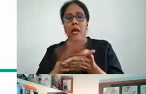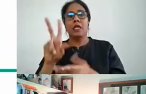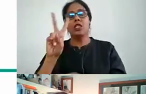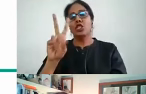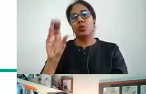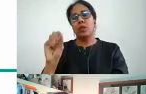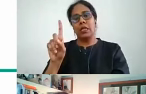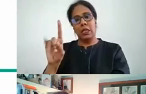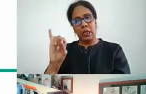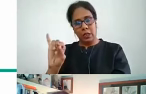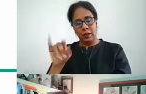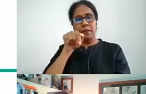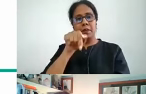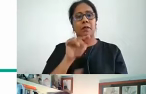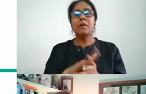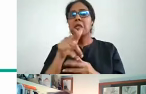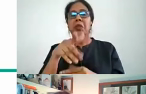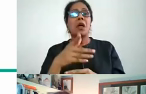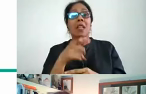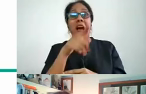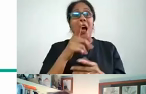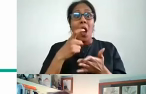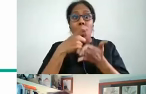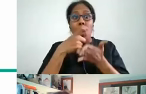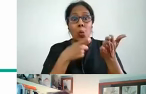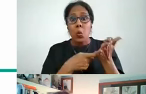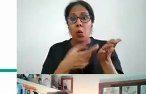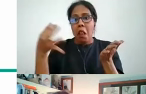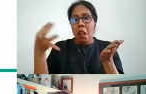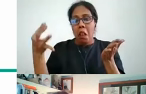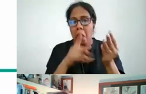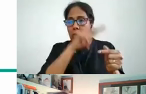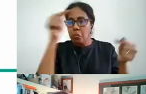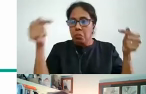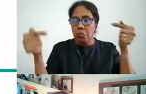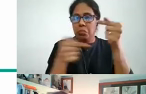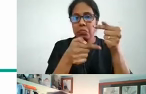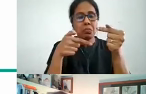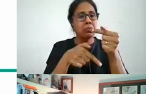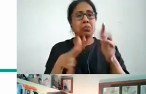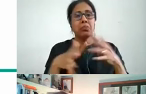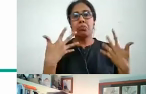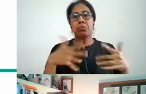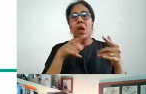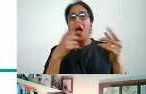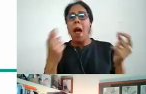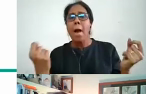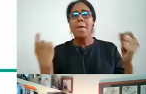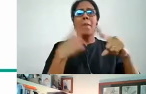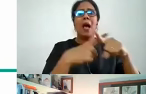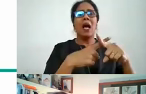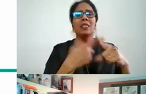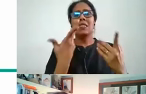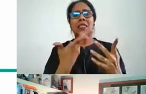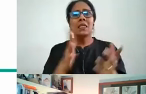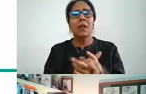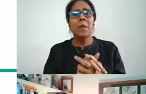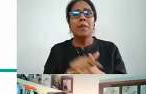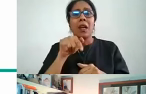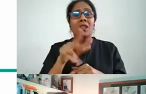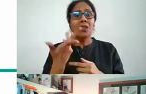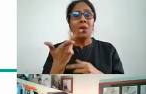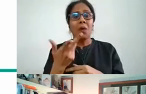This standard is different in that it's applicable not to 2.4, 5, and 6 gigahertz